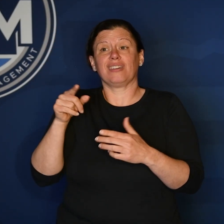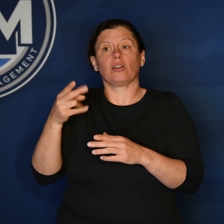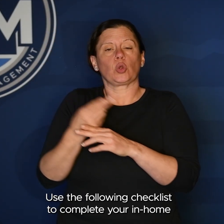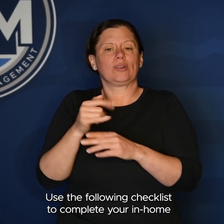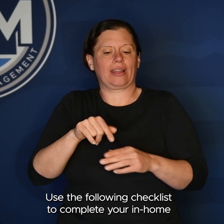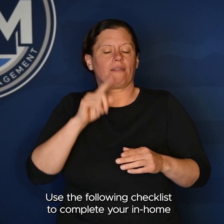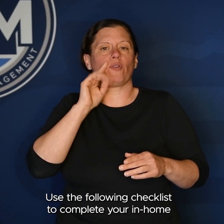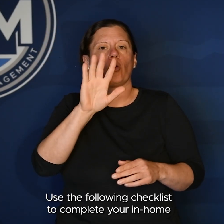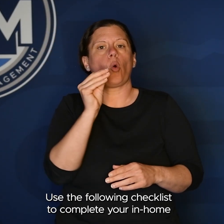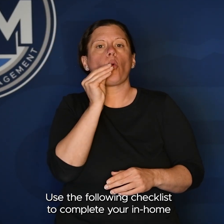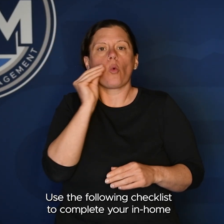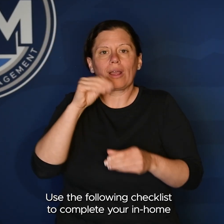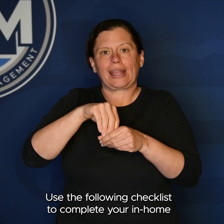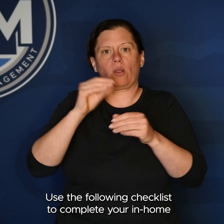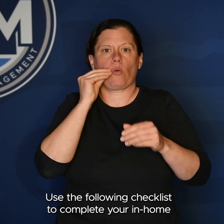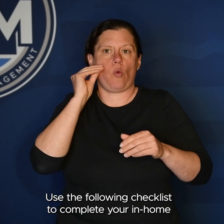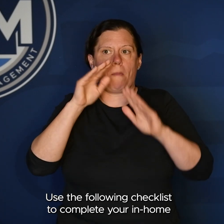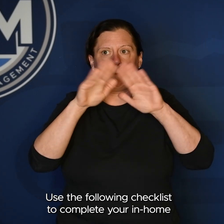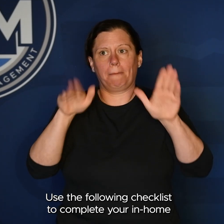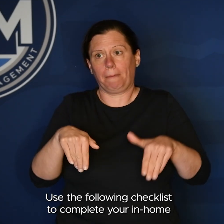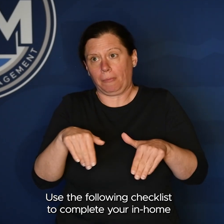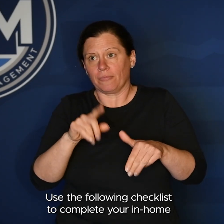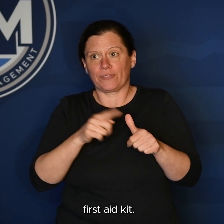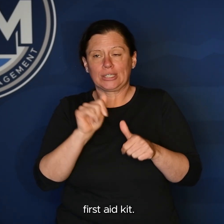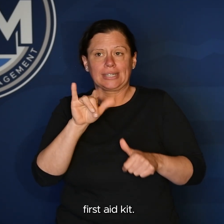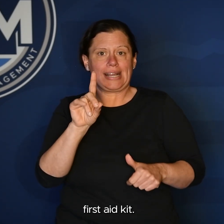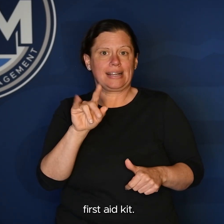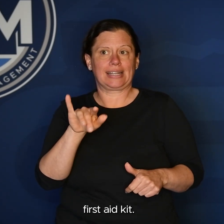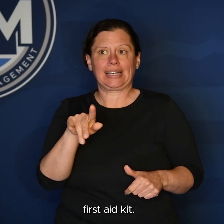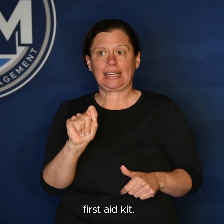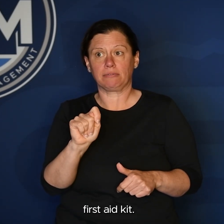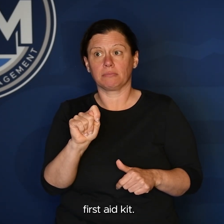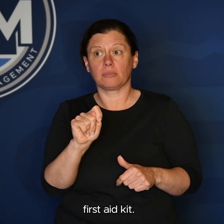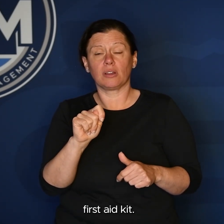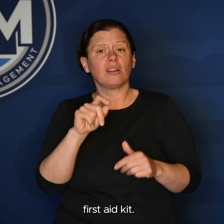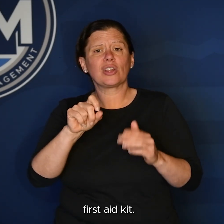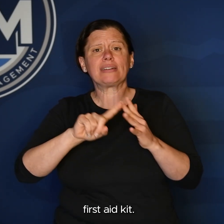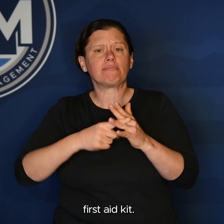Use the following checklist to complete your in-home first aid kit.